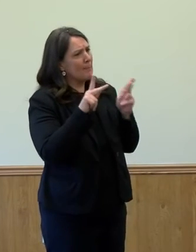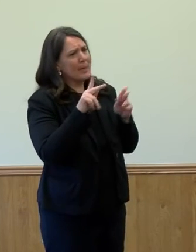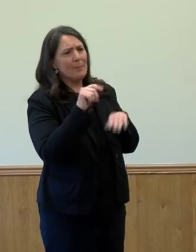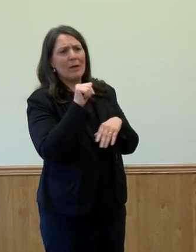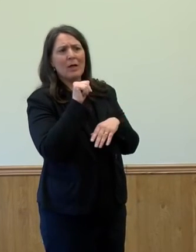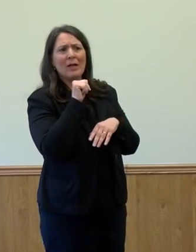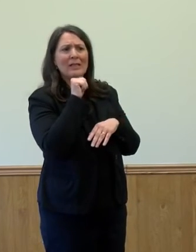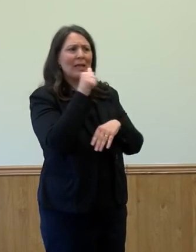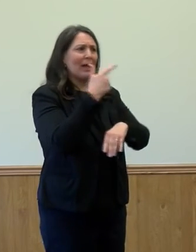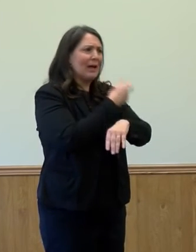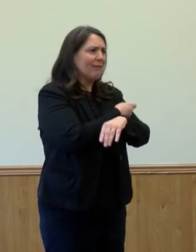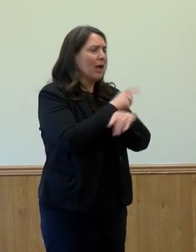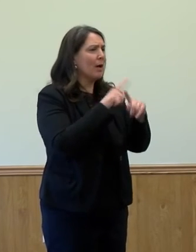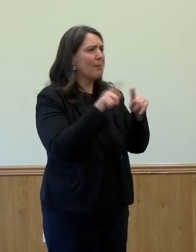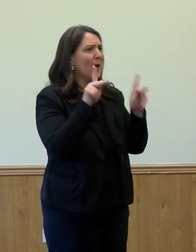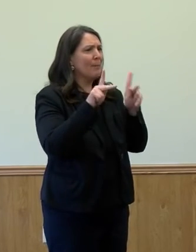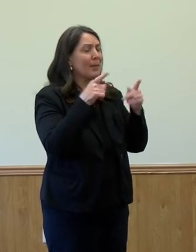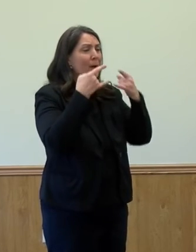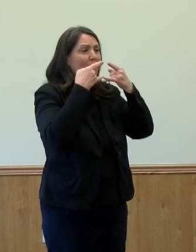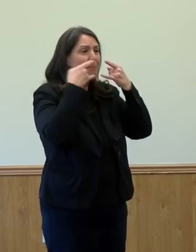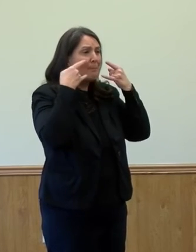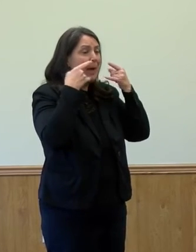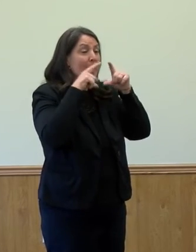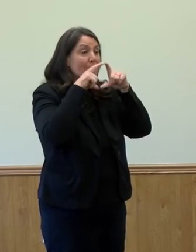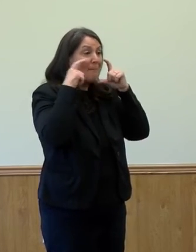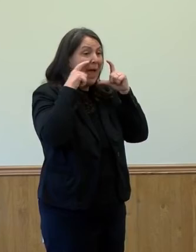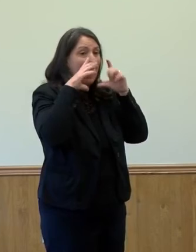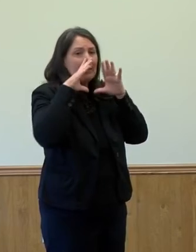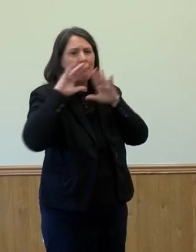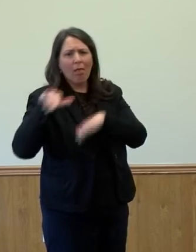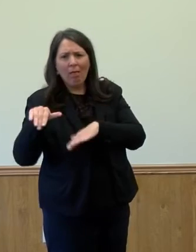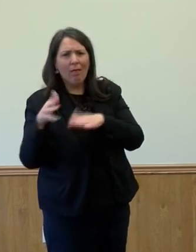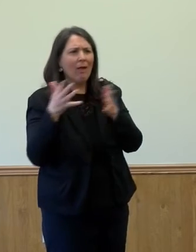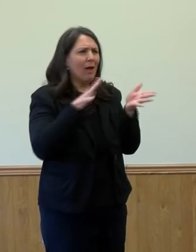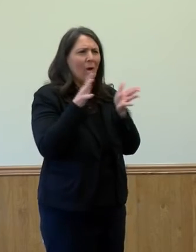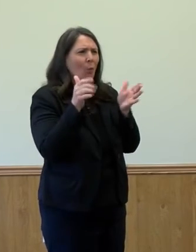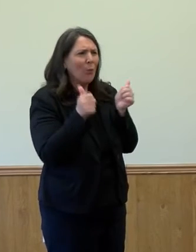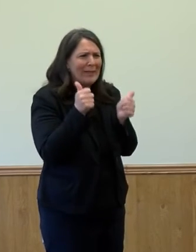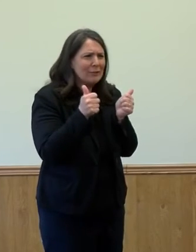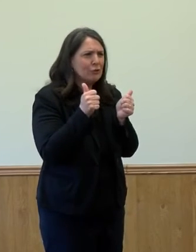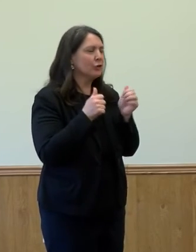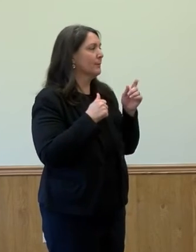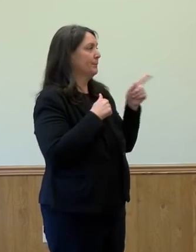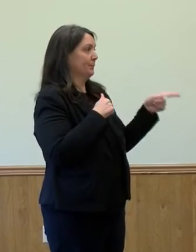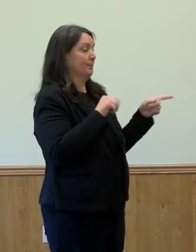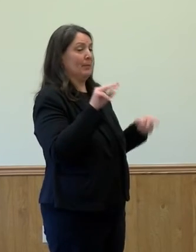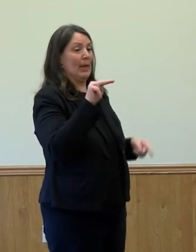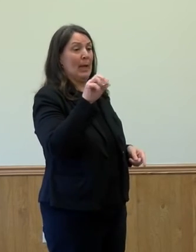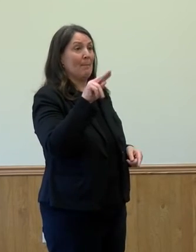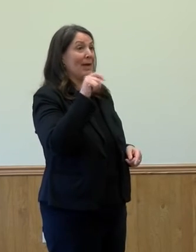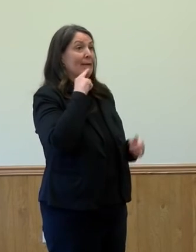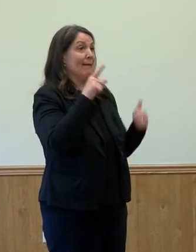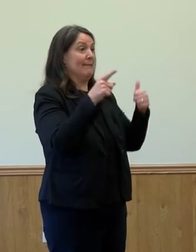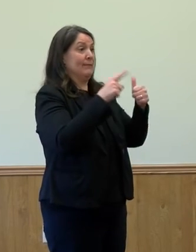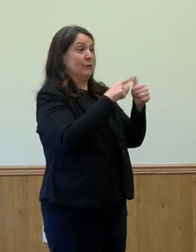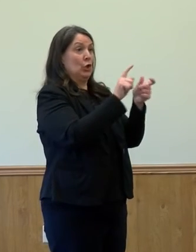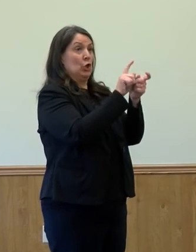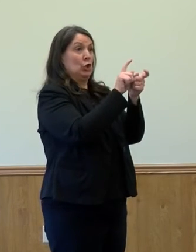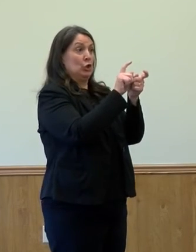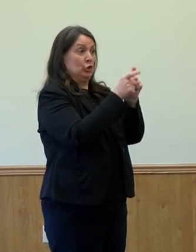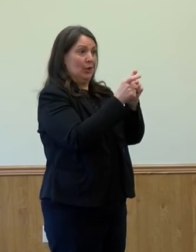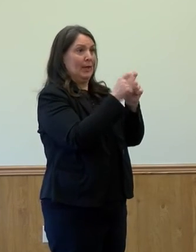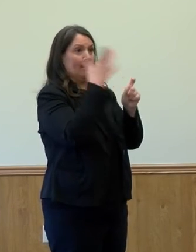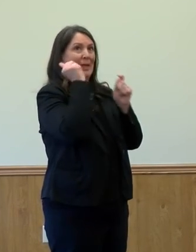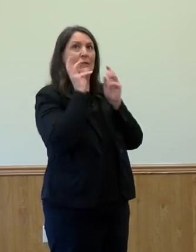masks, indoor settings again, but now I feel like it's more strictly unvaccinated people. I think where we saw the first shift was people coming inward, so